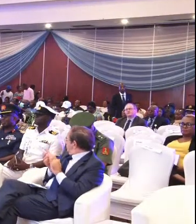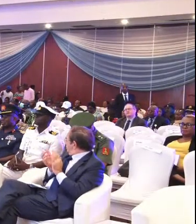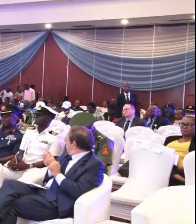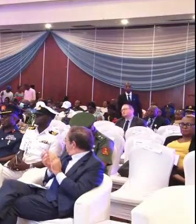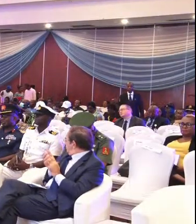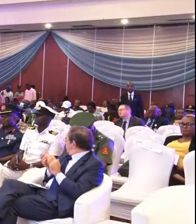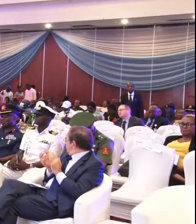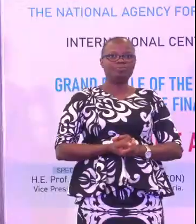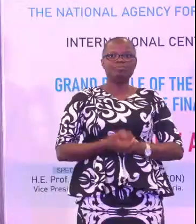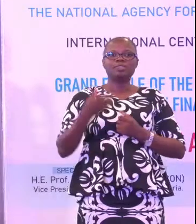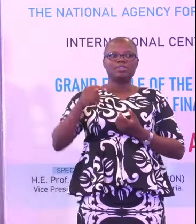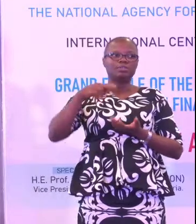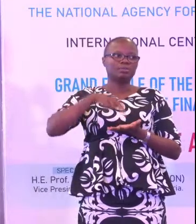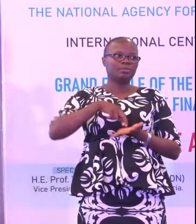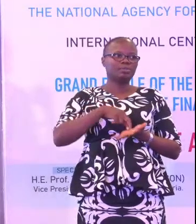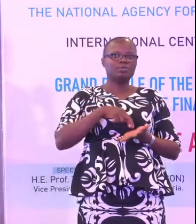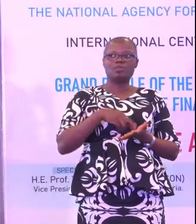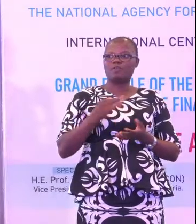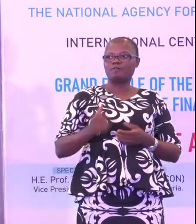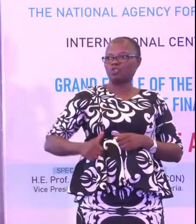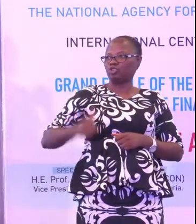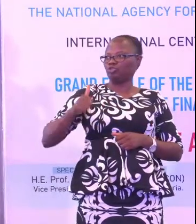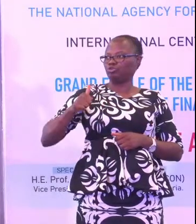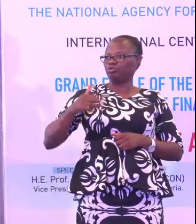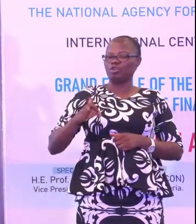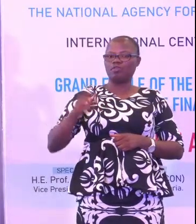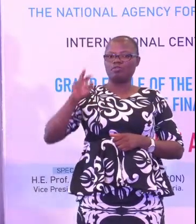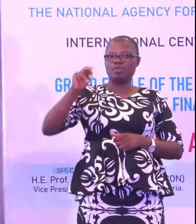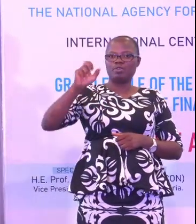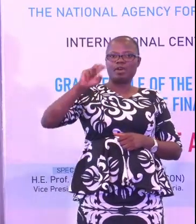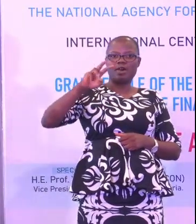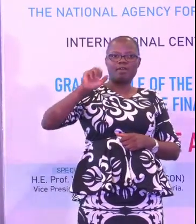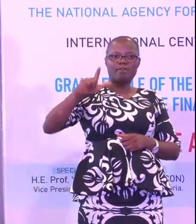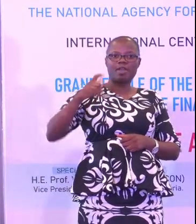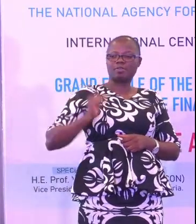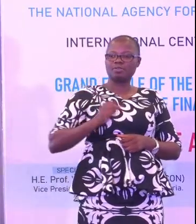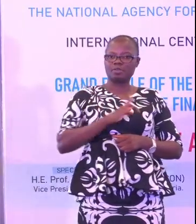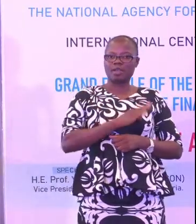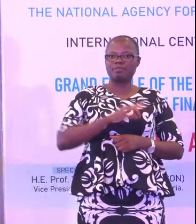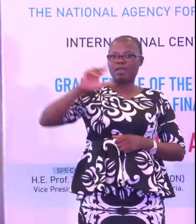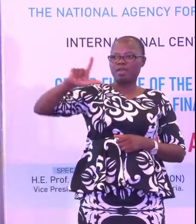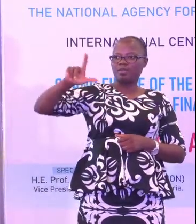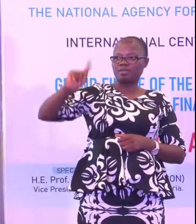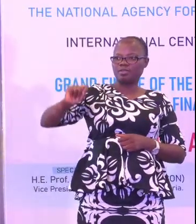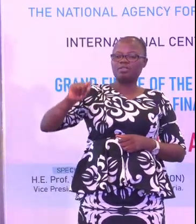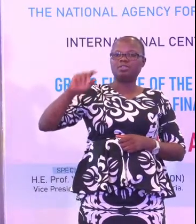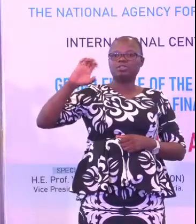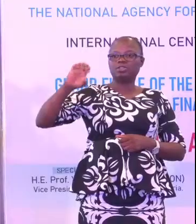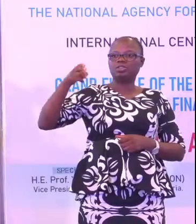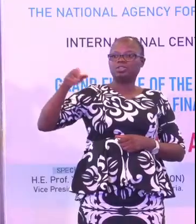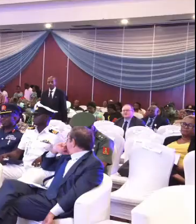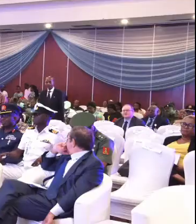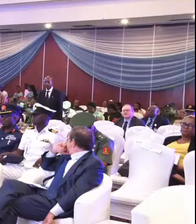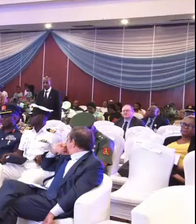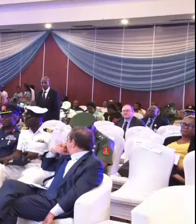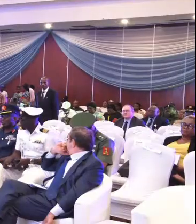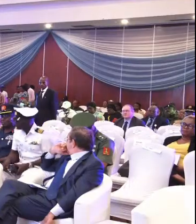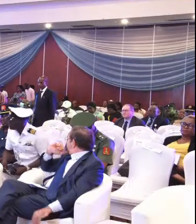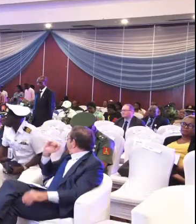And the representative of the Chief of Naval Staff is Lieutenant Commander G.G. Hosea. You're